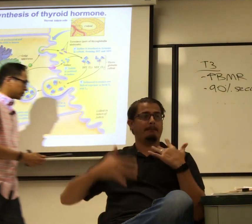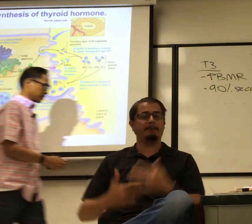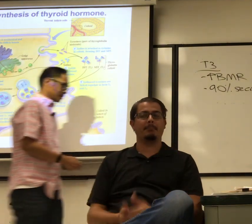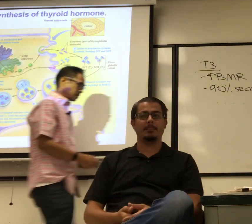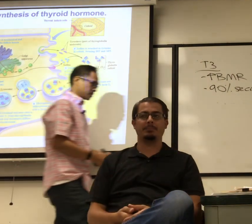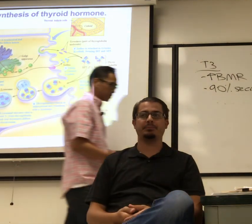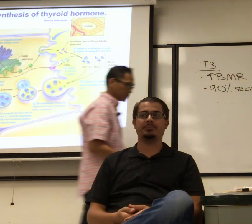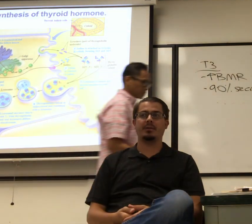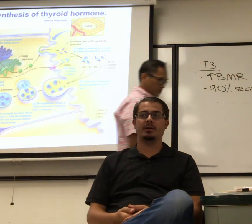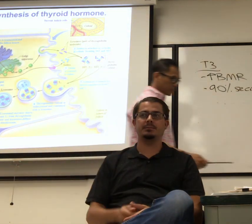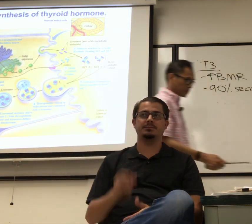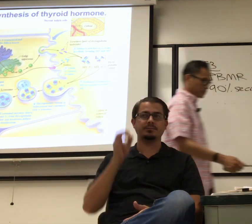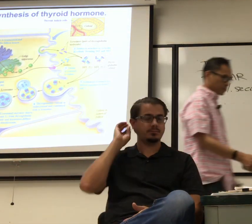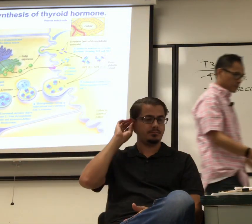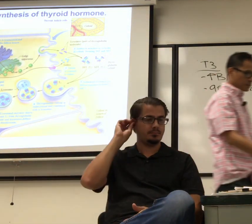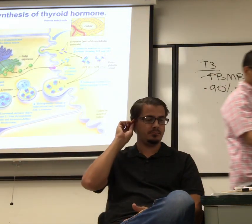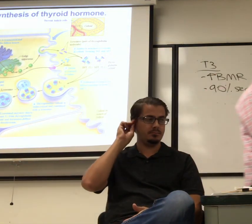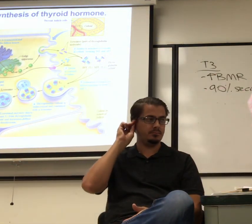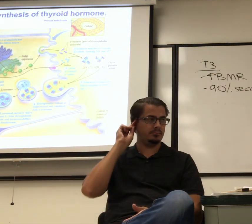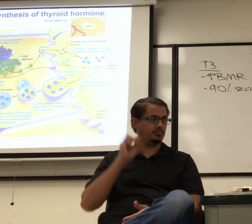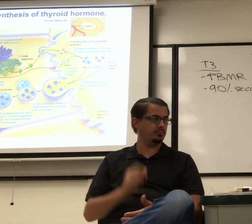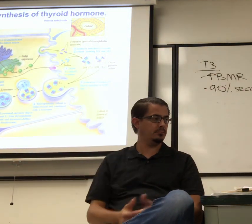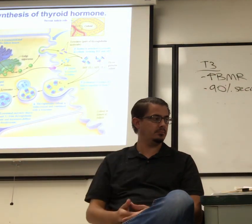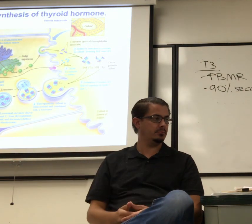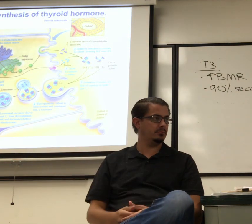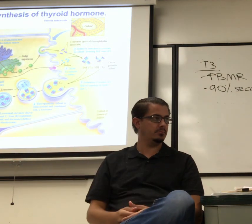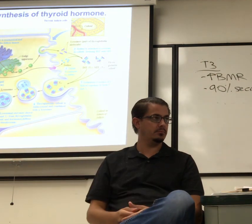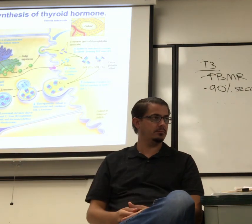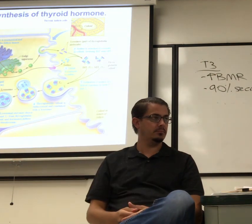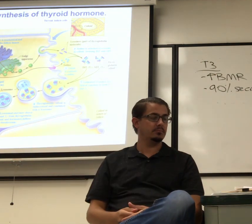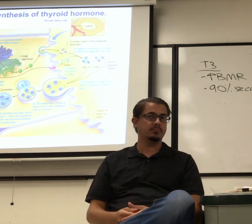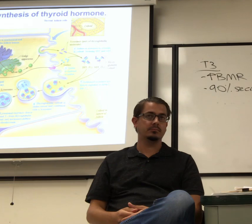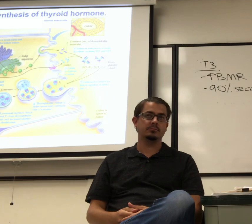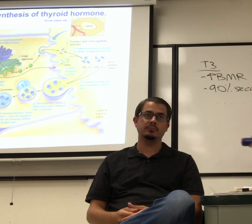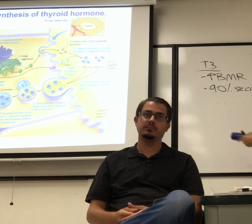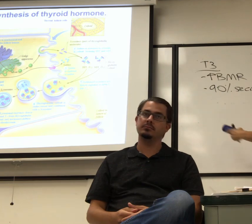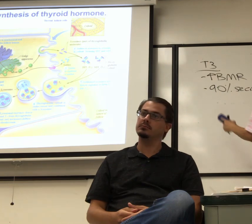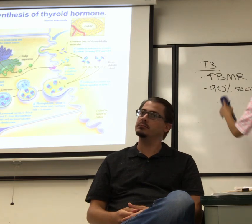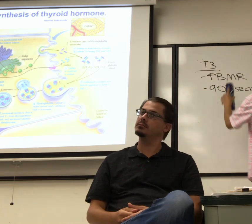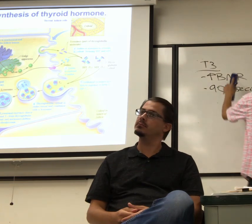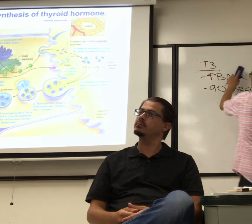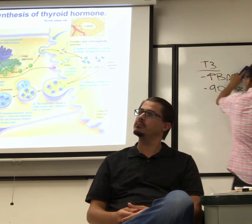the follicle cell, and then the bloodstream.